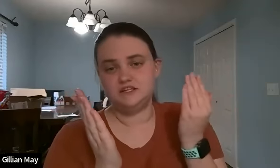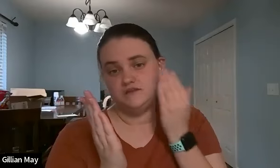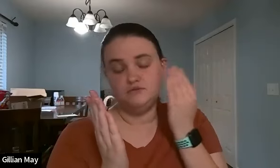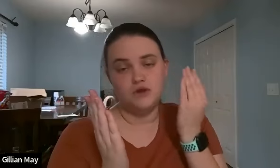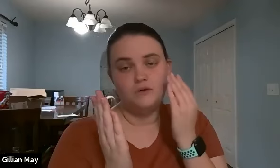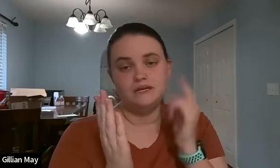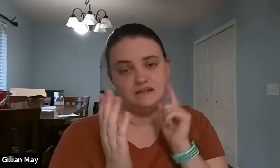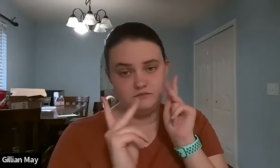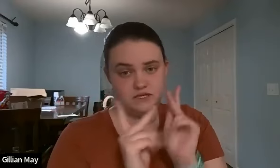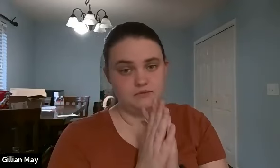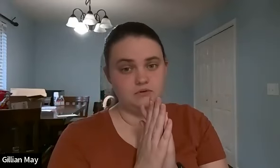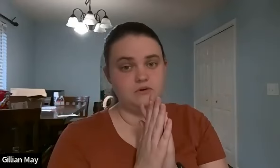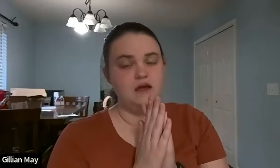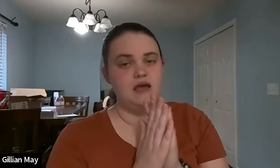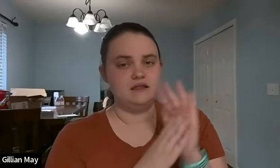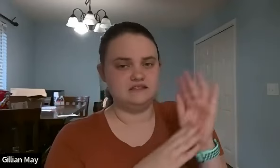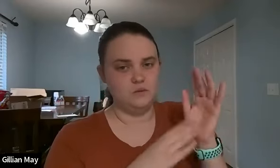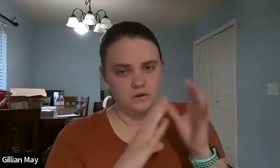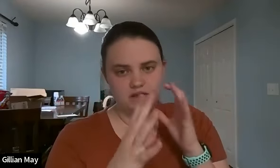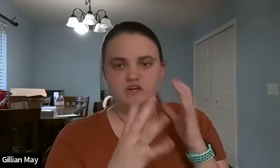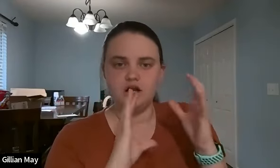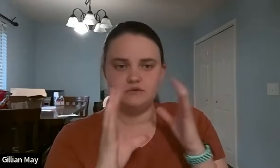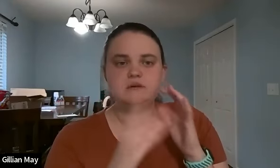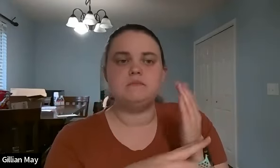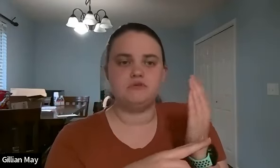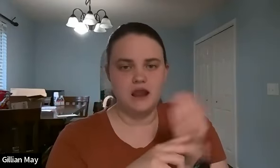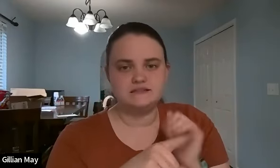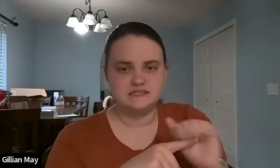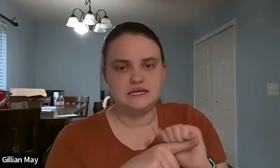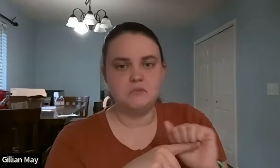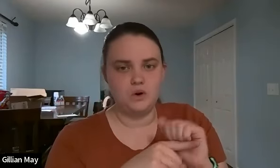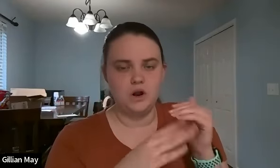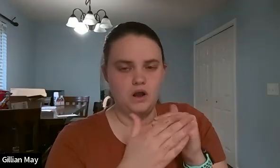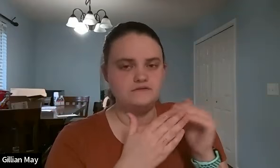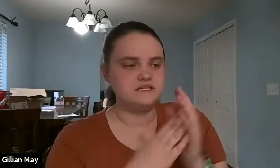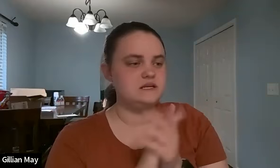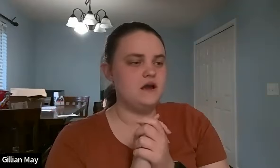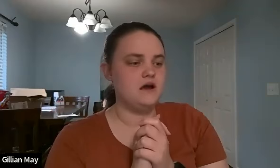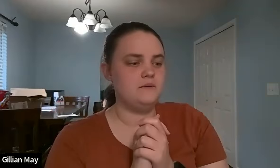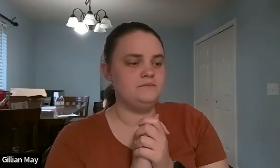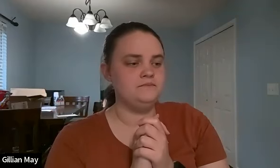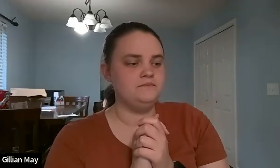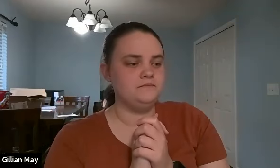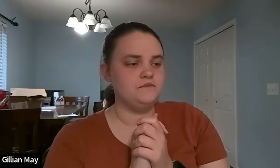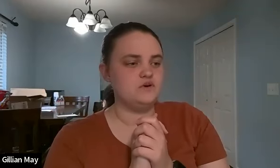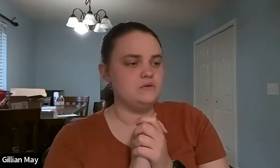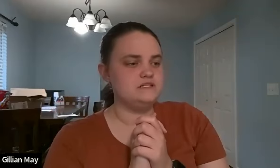if you know any deaf people, is like talking with them and practicing it more often. There's always